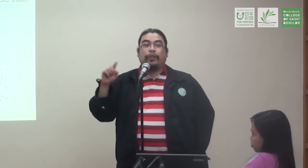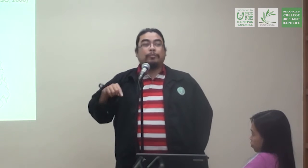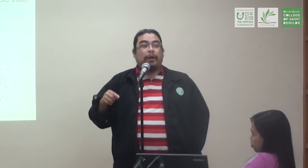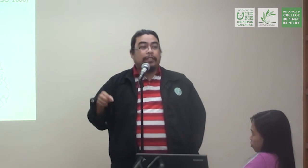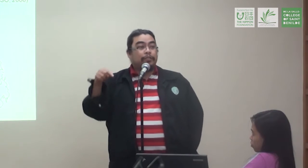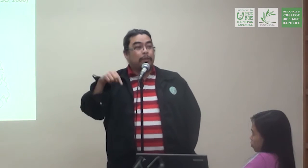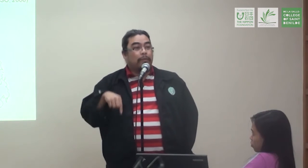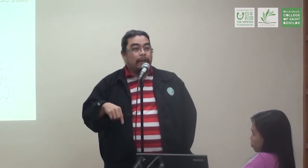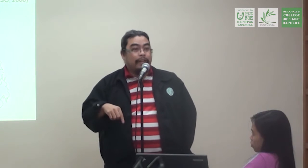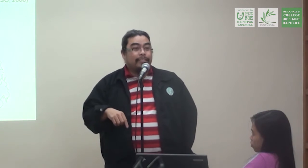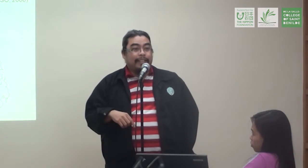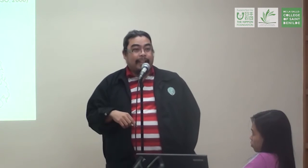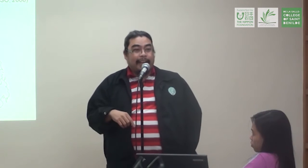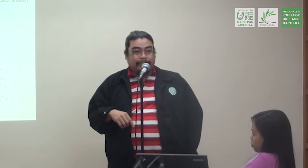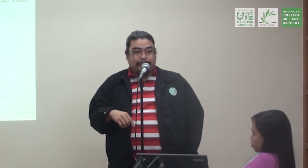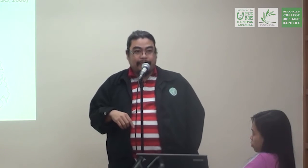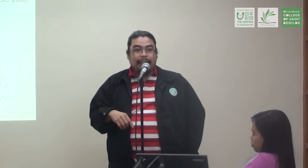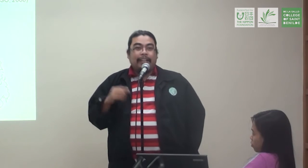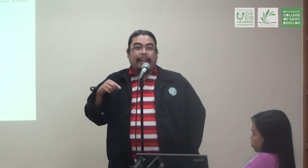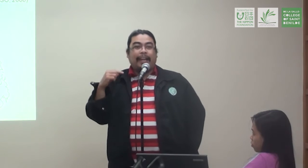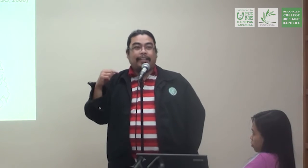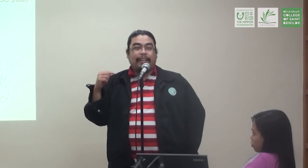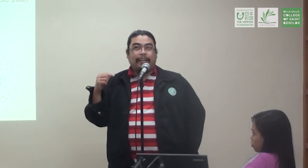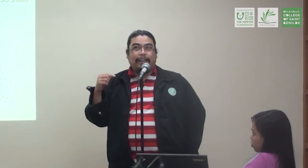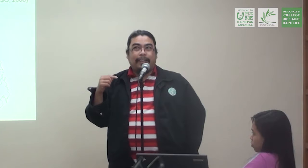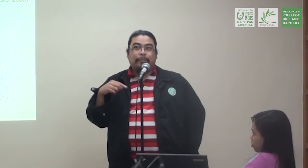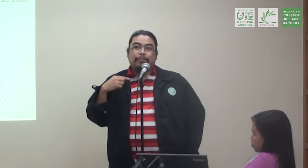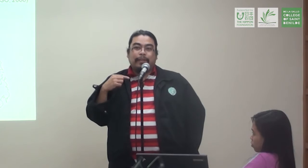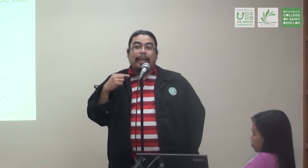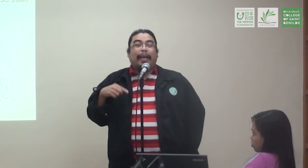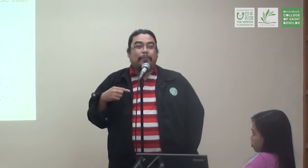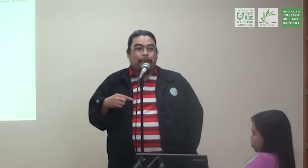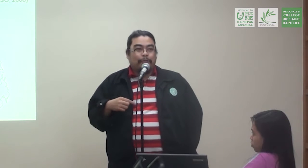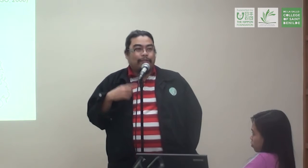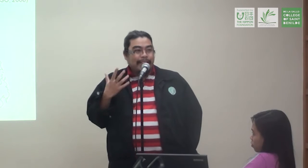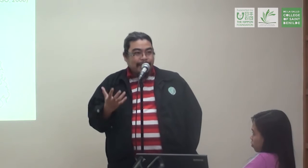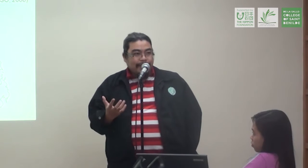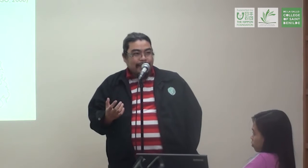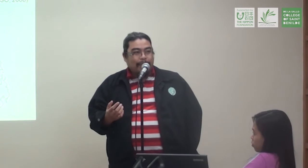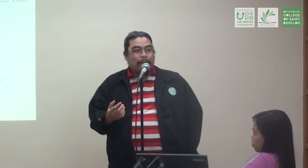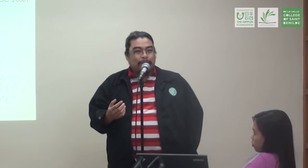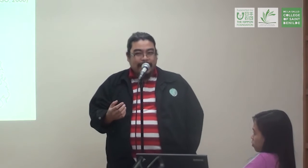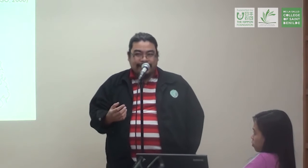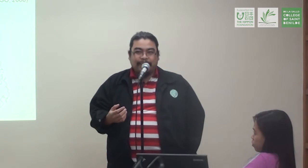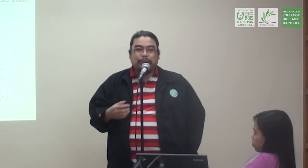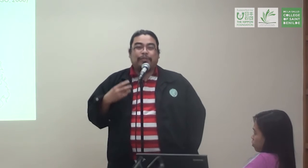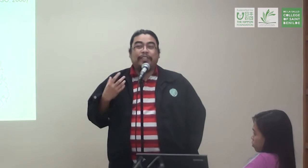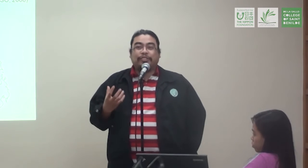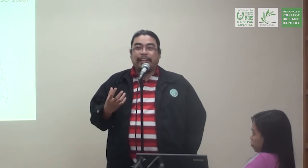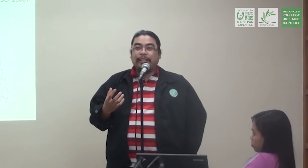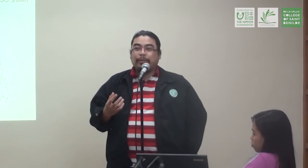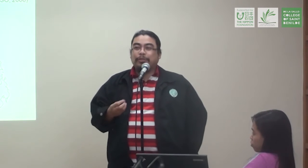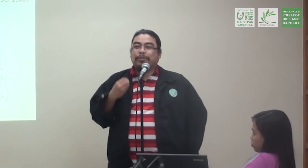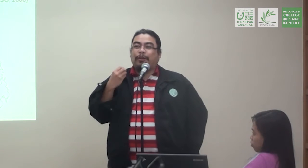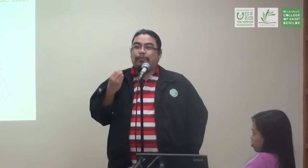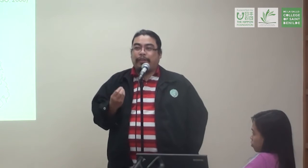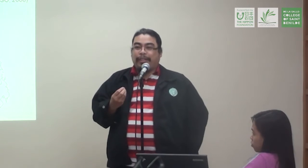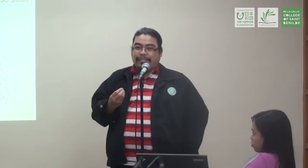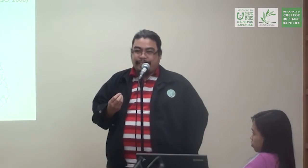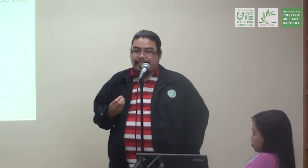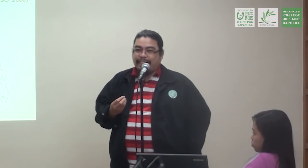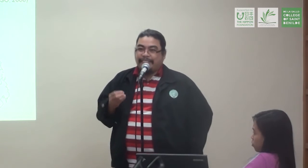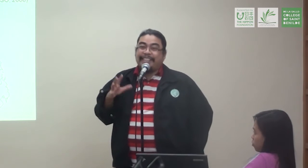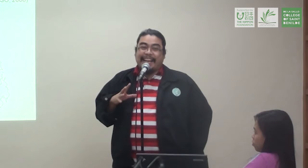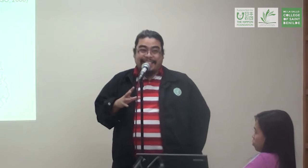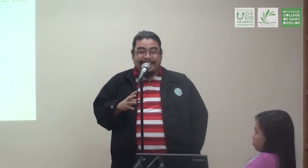got were respondents from RSDS. I had the help of Amy back then. She was very generous to offer